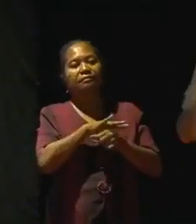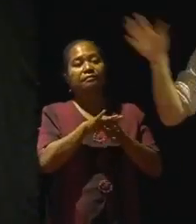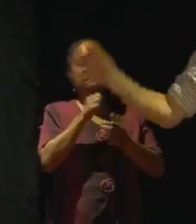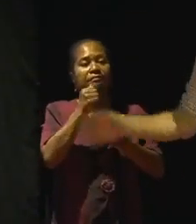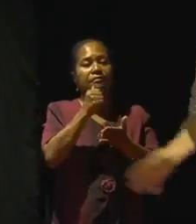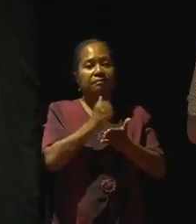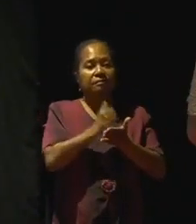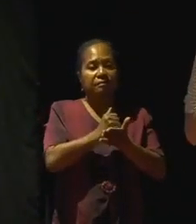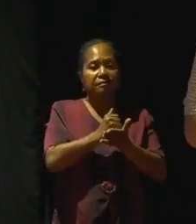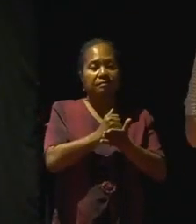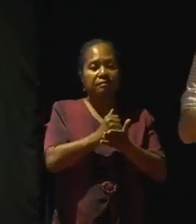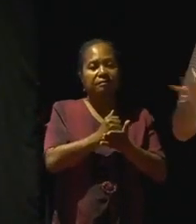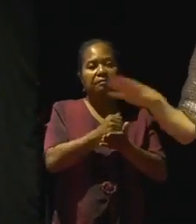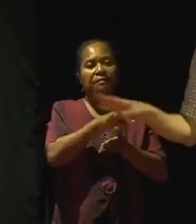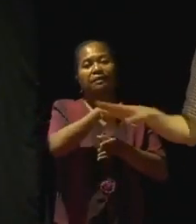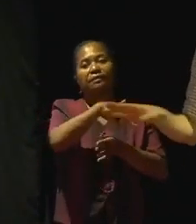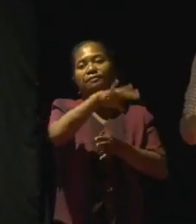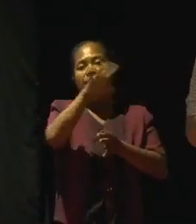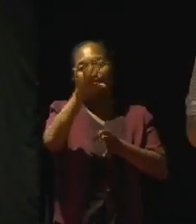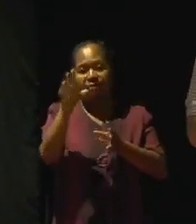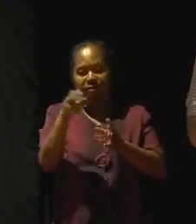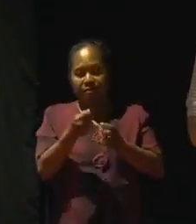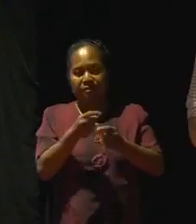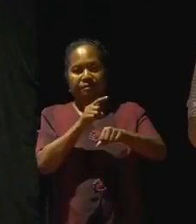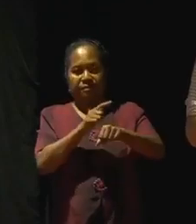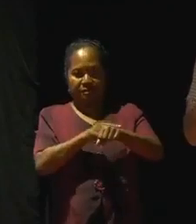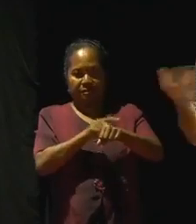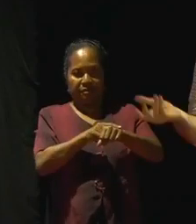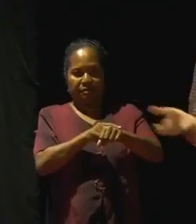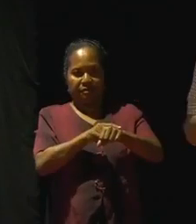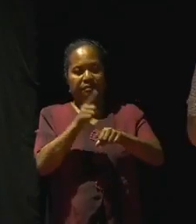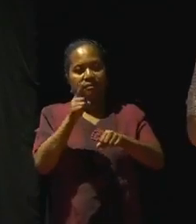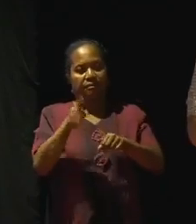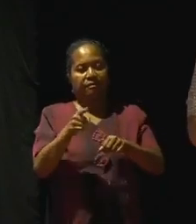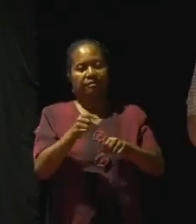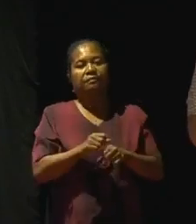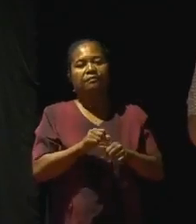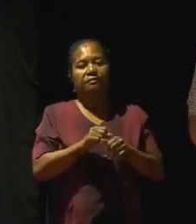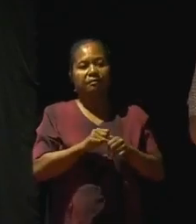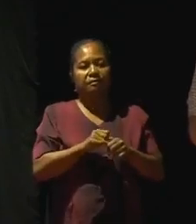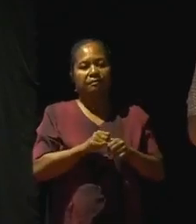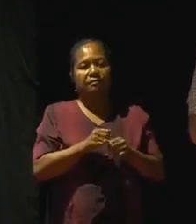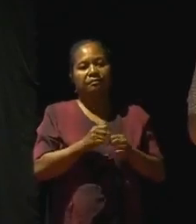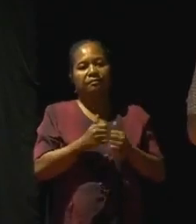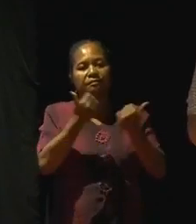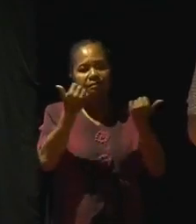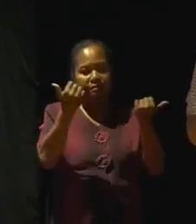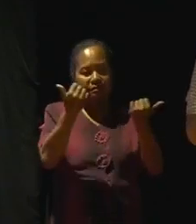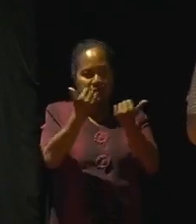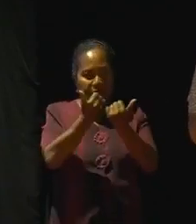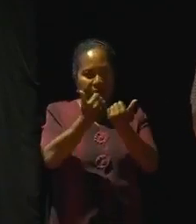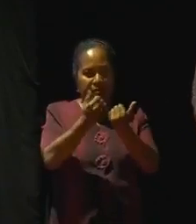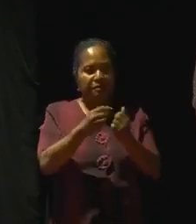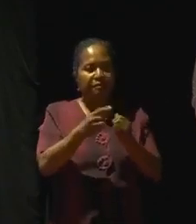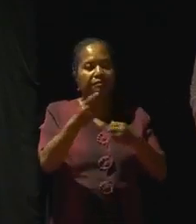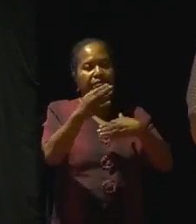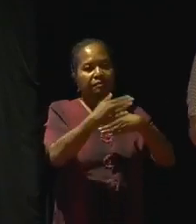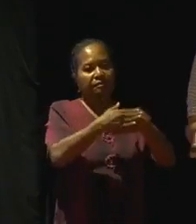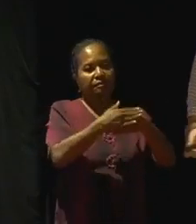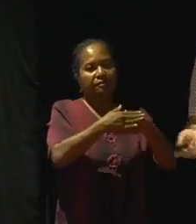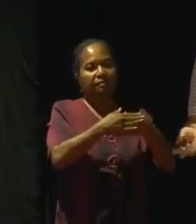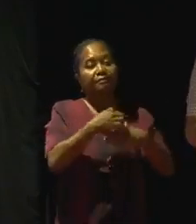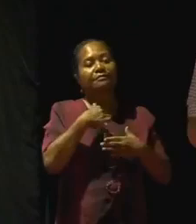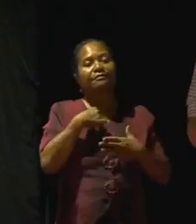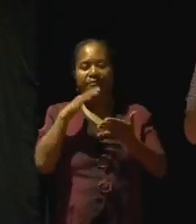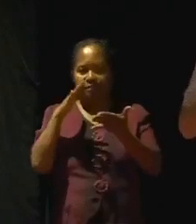that is all on the roadmap in the future. No timelines for it, but eventually that's obviously where it will all go at the end. So